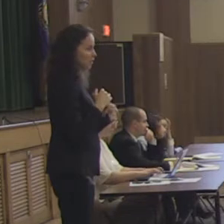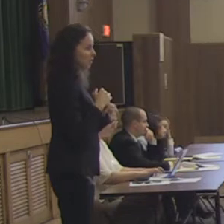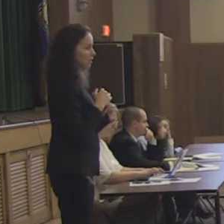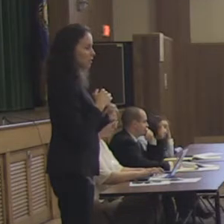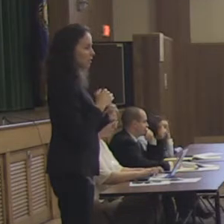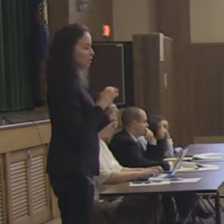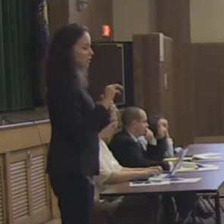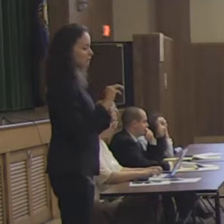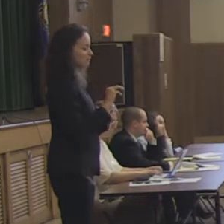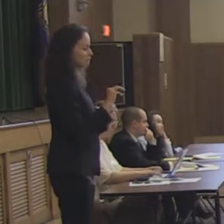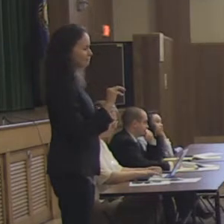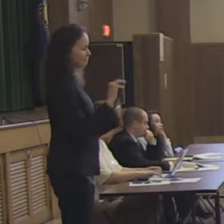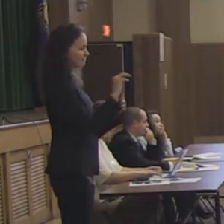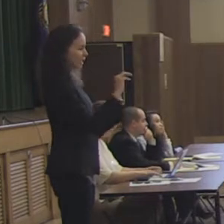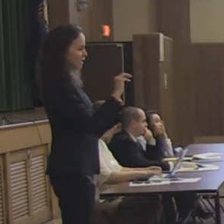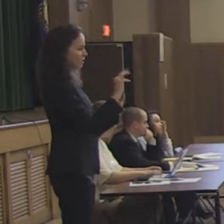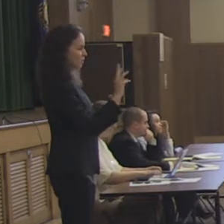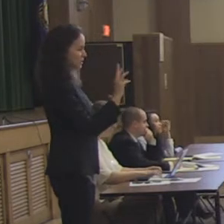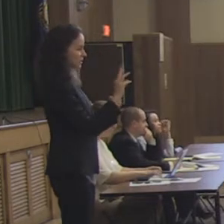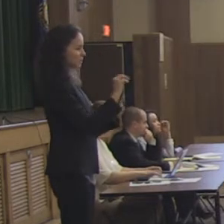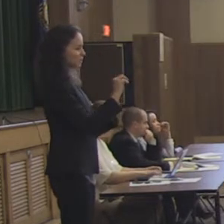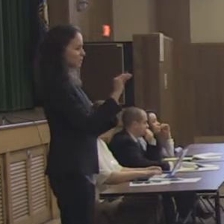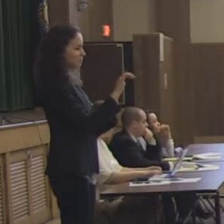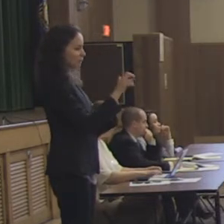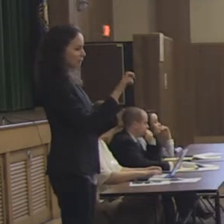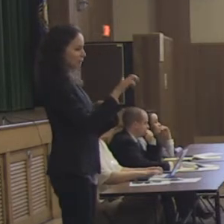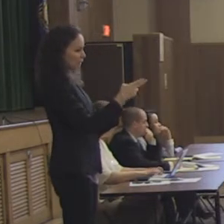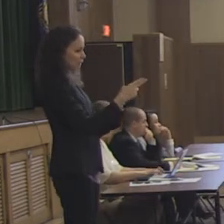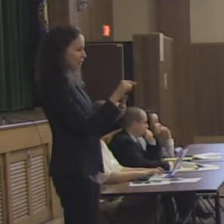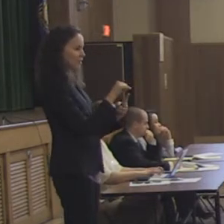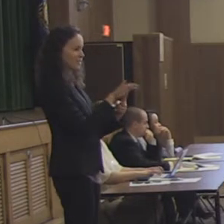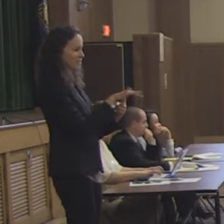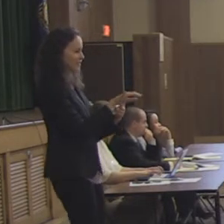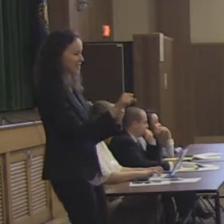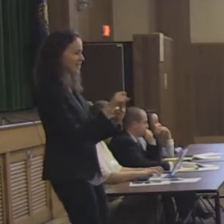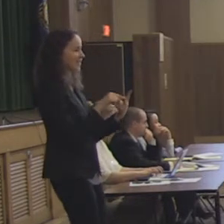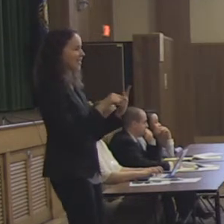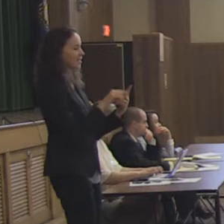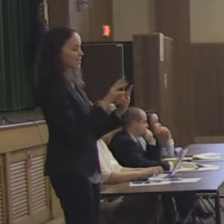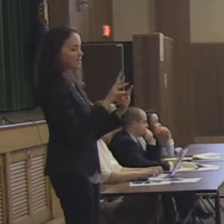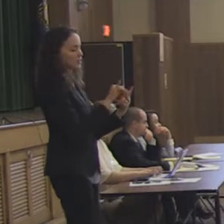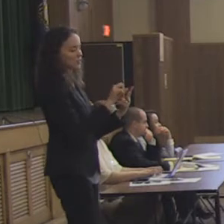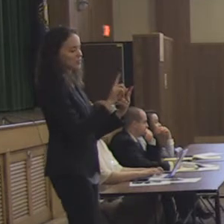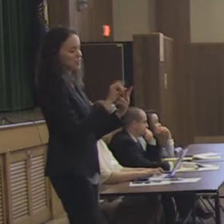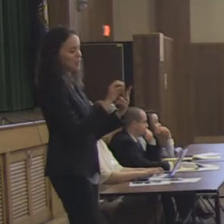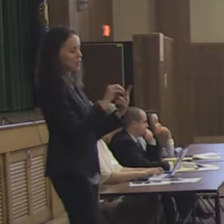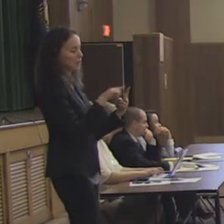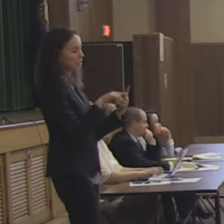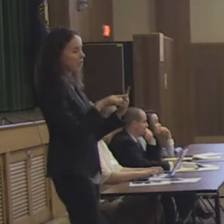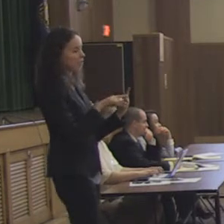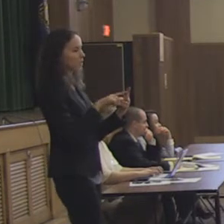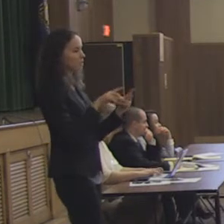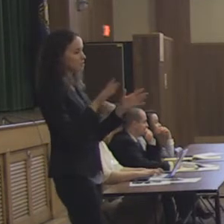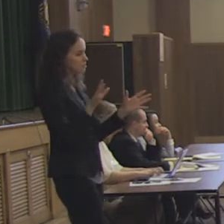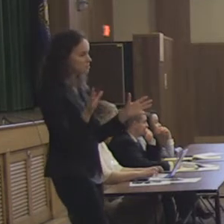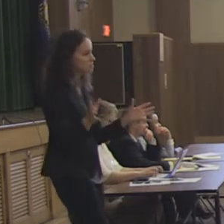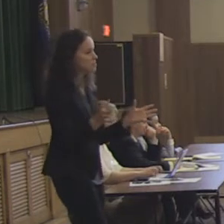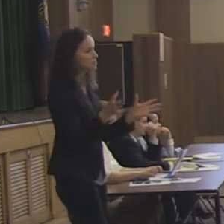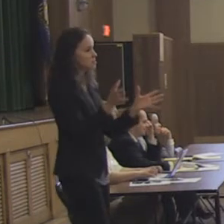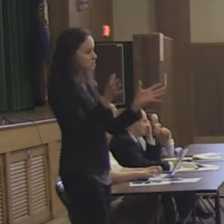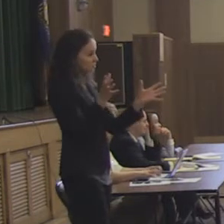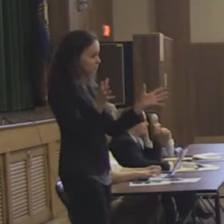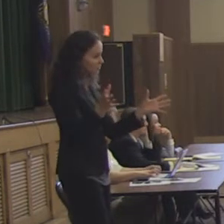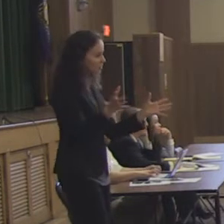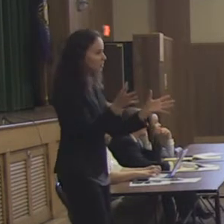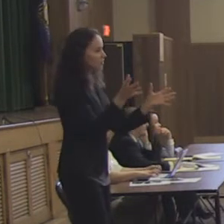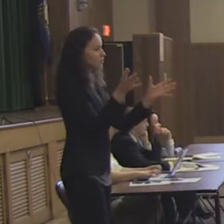because MICA and Wisdom have pushed on this for the last 8 years, and it just slowly gets expanded.